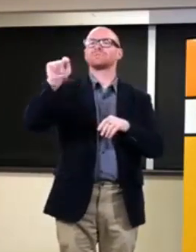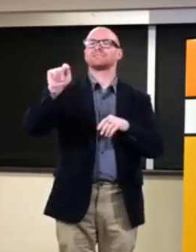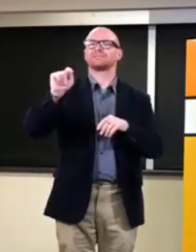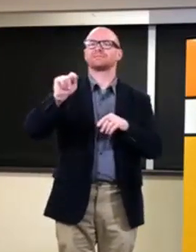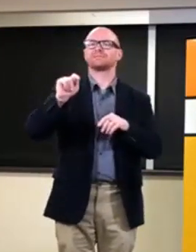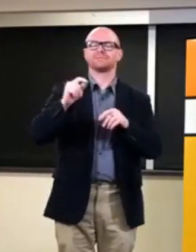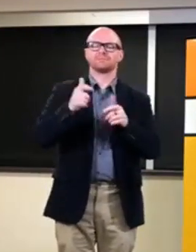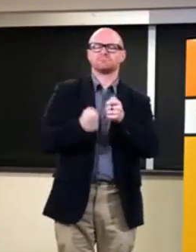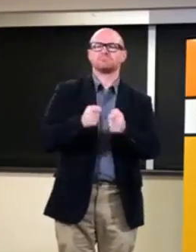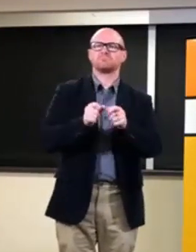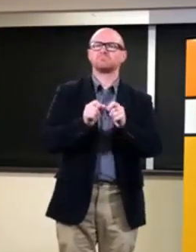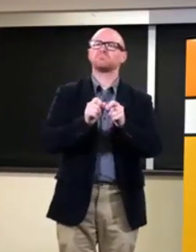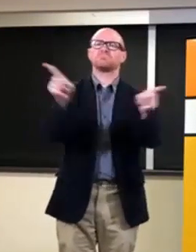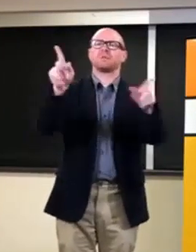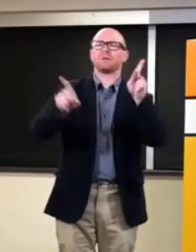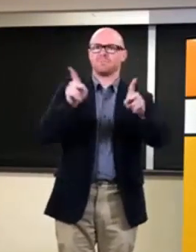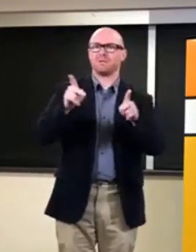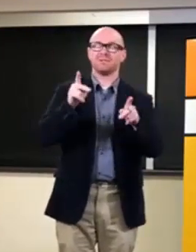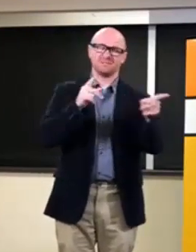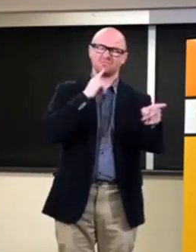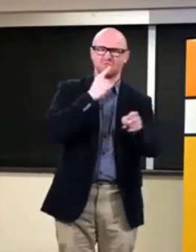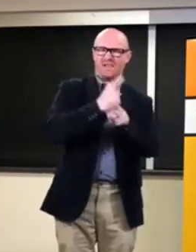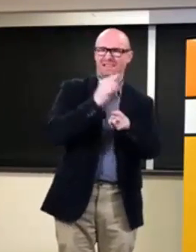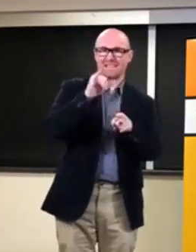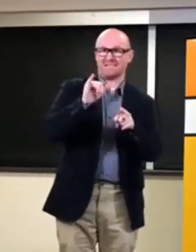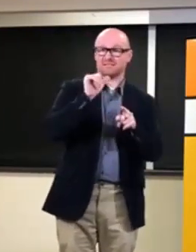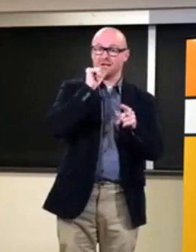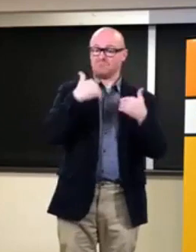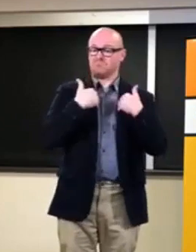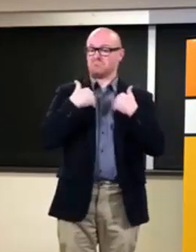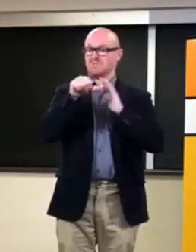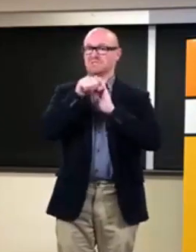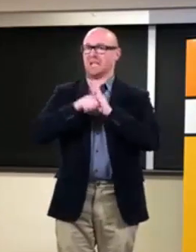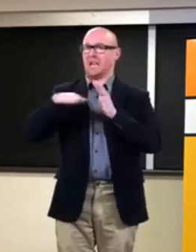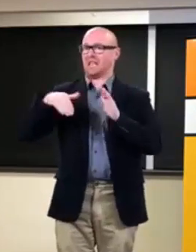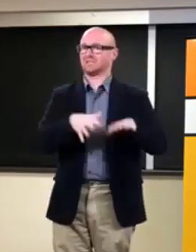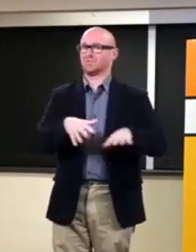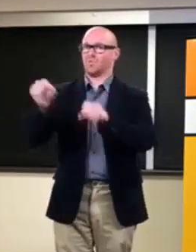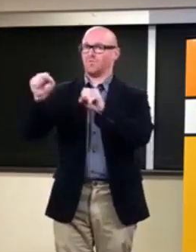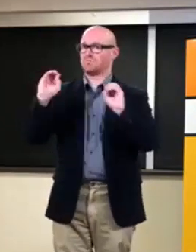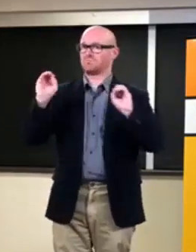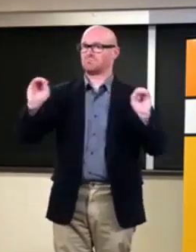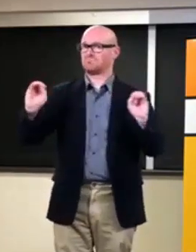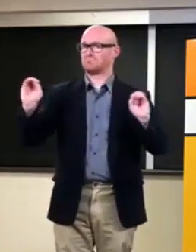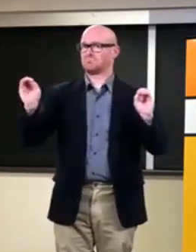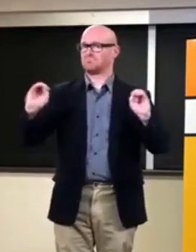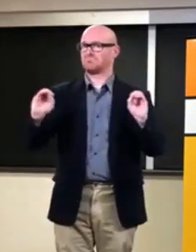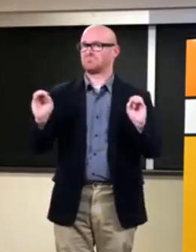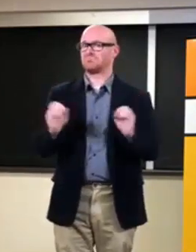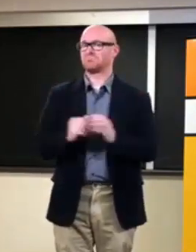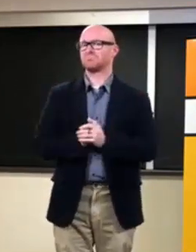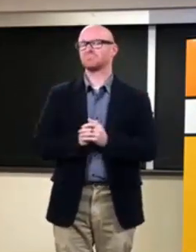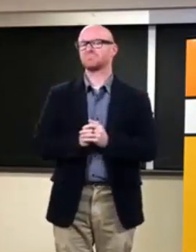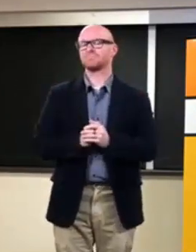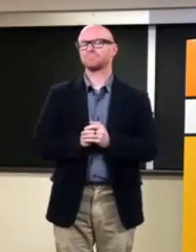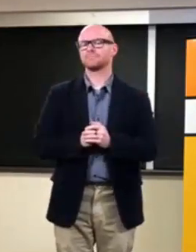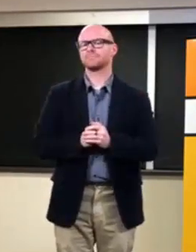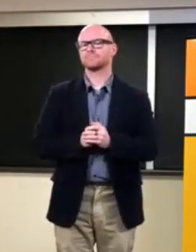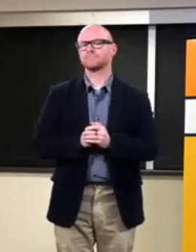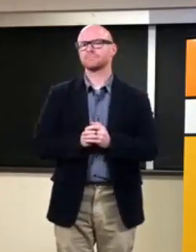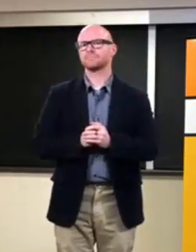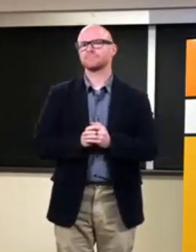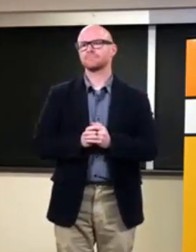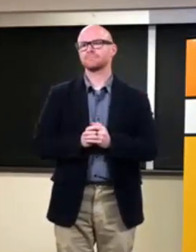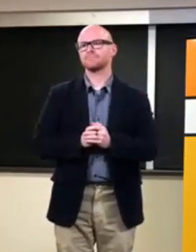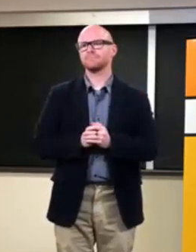state has taken over. And yeah, that's a miscommunication. That's not true. Yeah. Other question from the phone? Yep, go